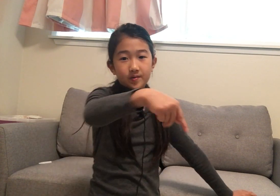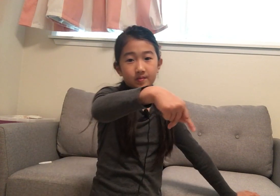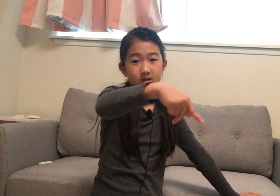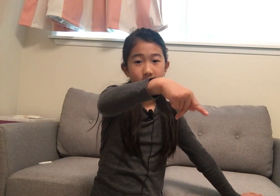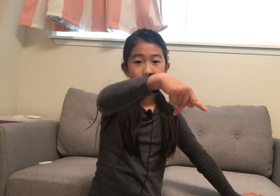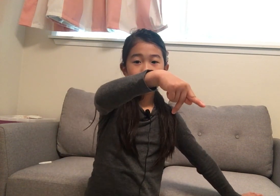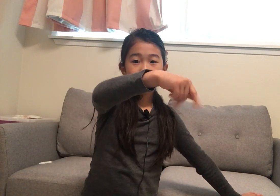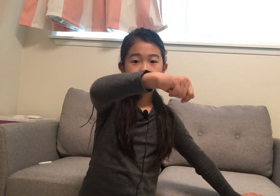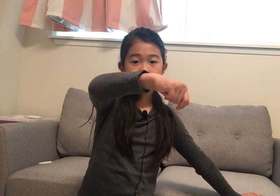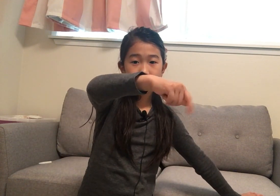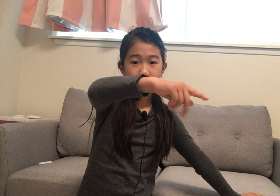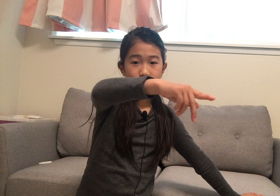it one more time